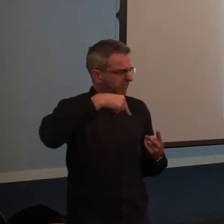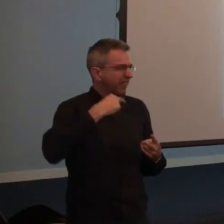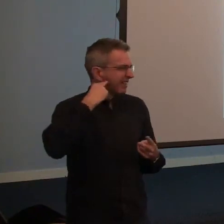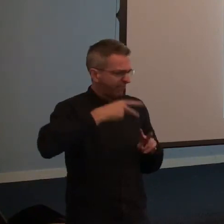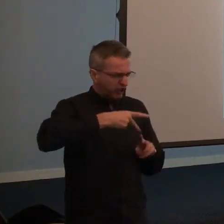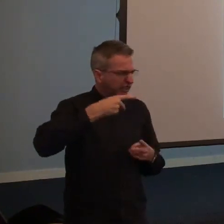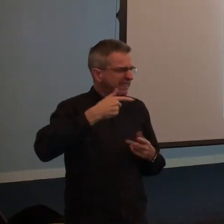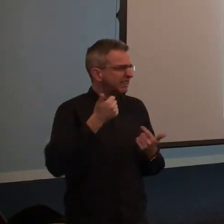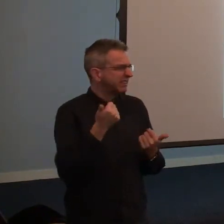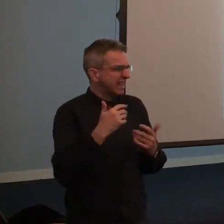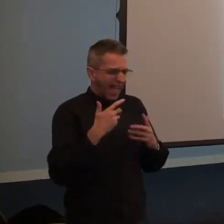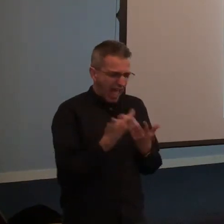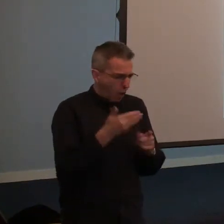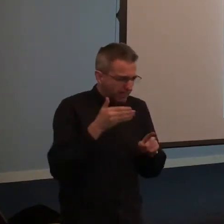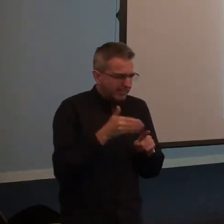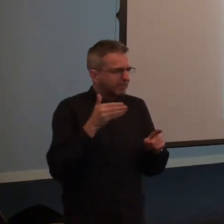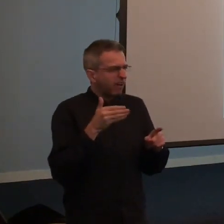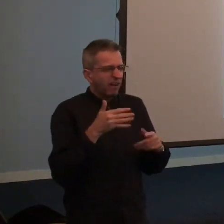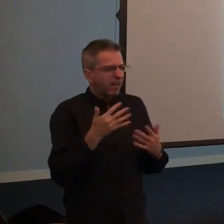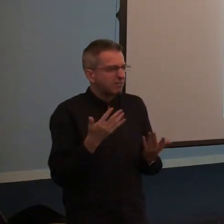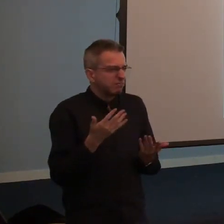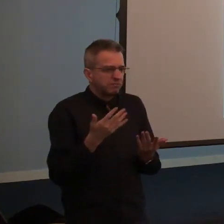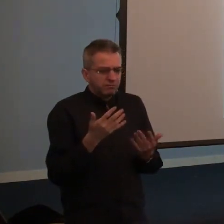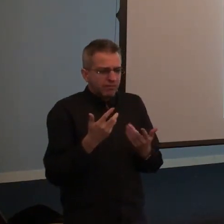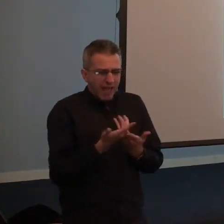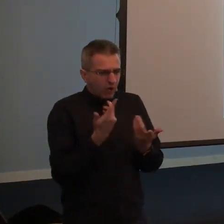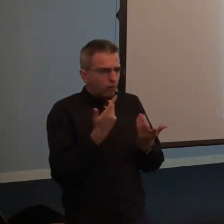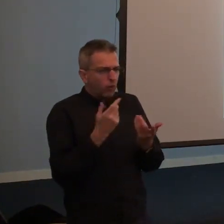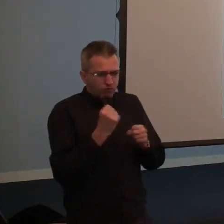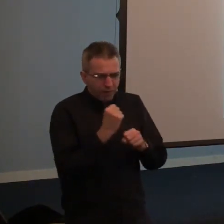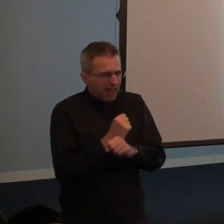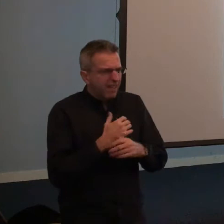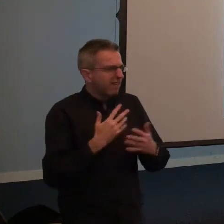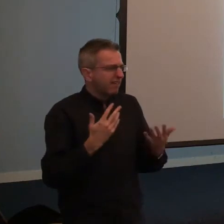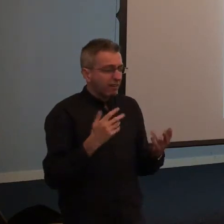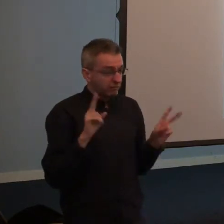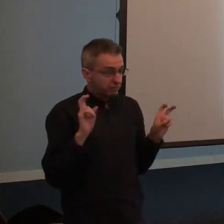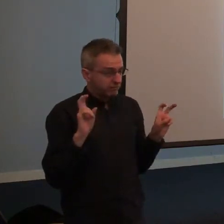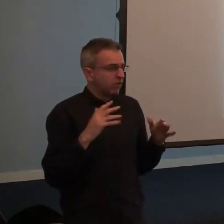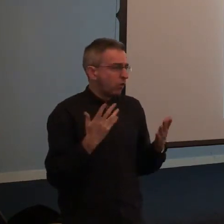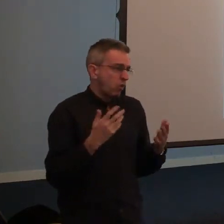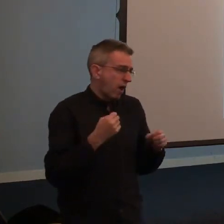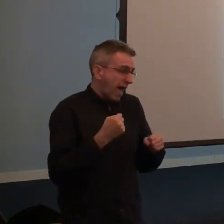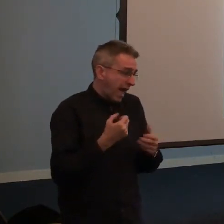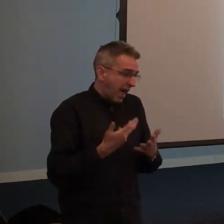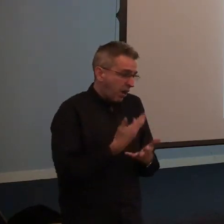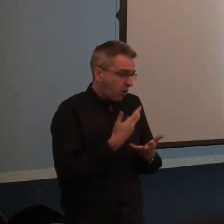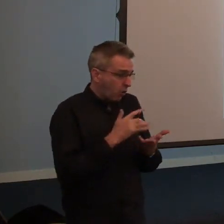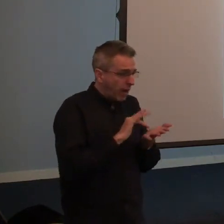it's about the gene itself, talking about the deaf gene, how it's identified, how it expresses itself, how to repair it, in